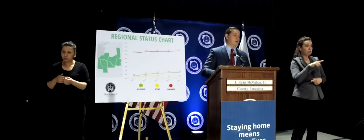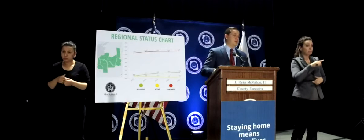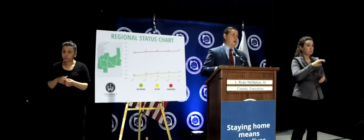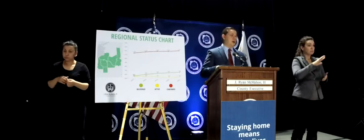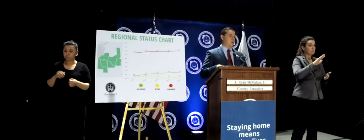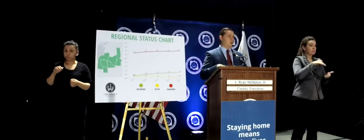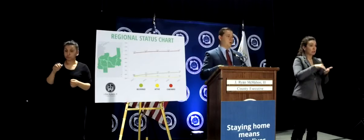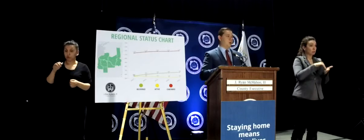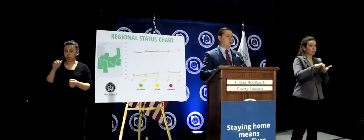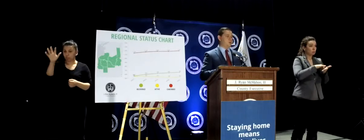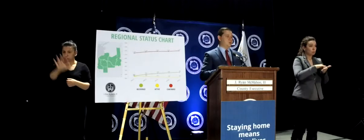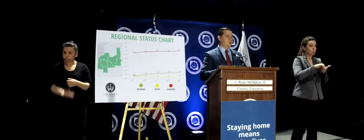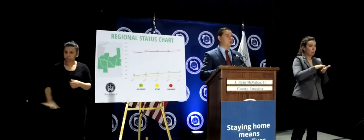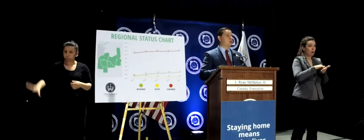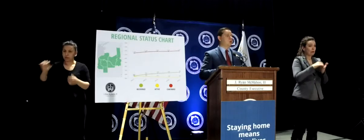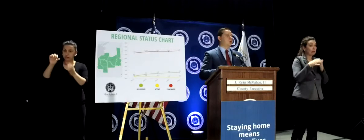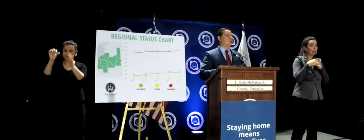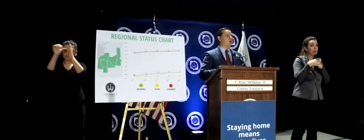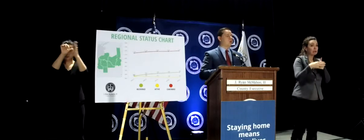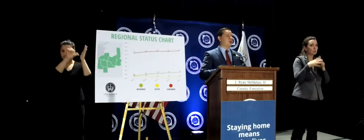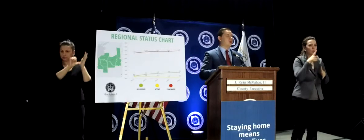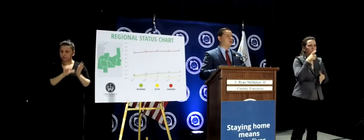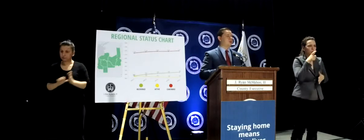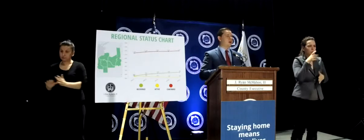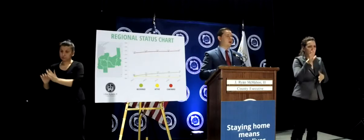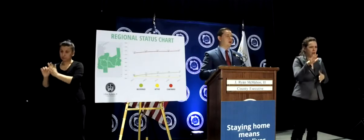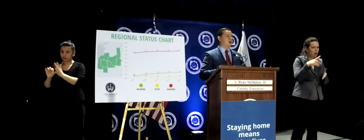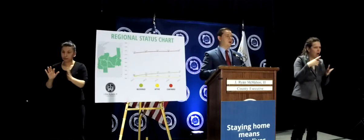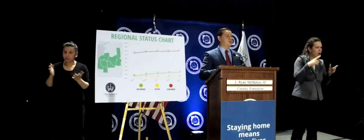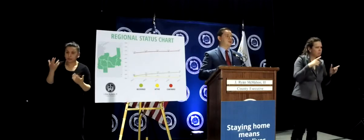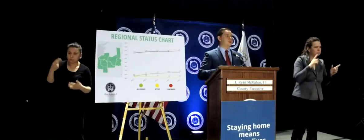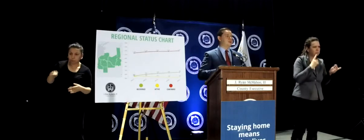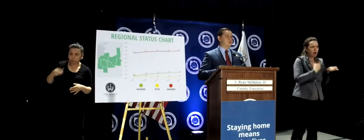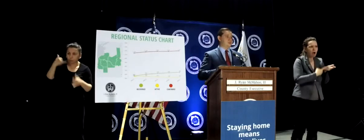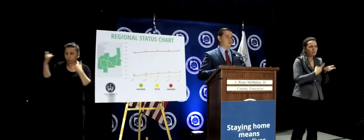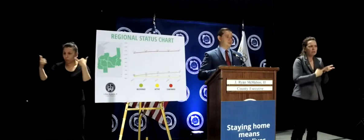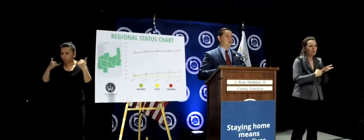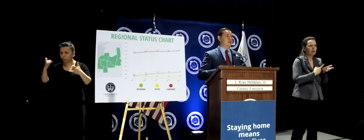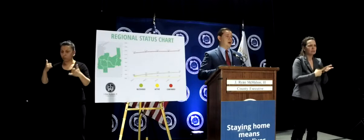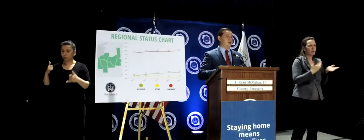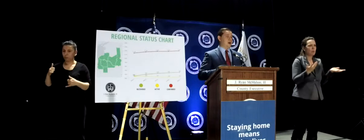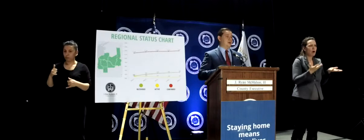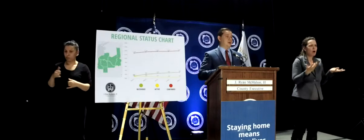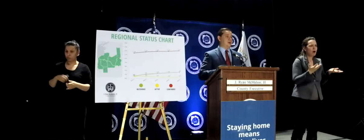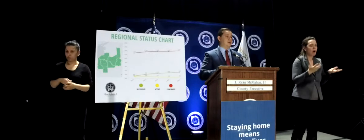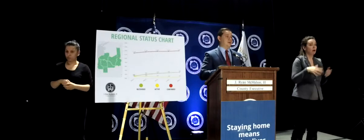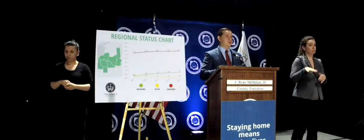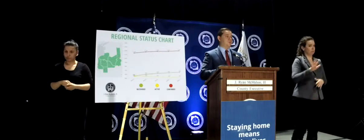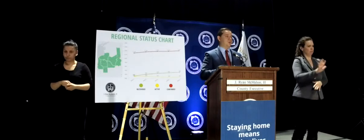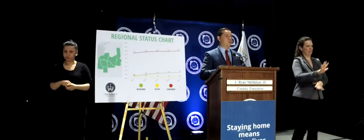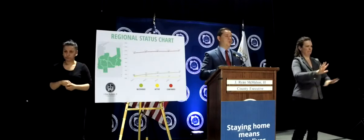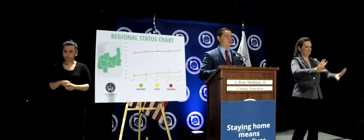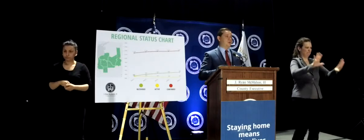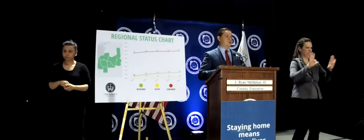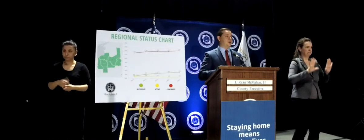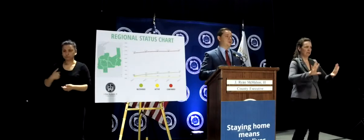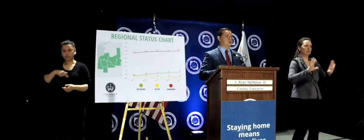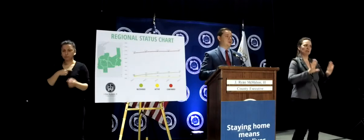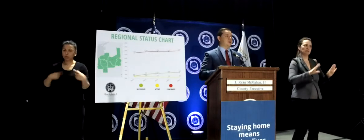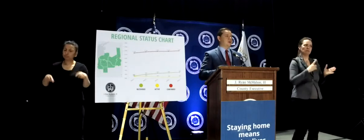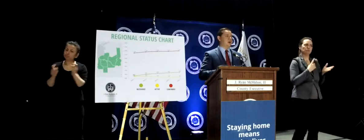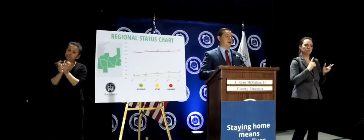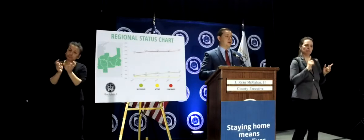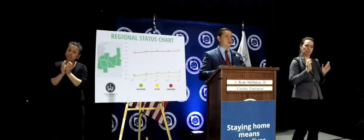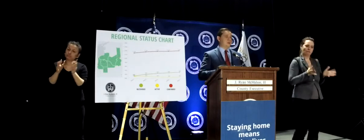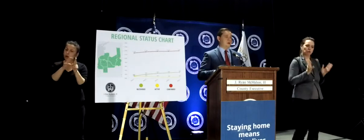and we're going to work with our cities now on what we've been